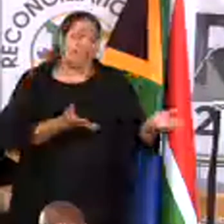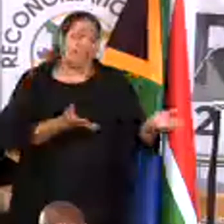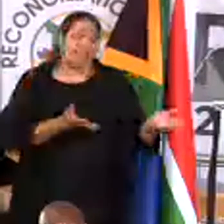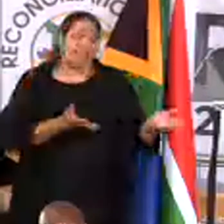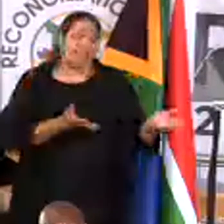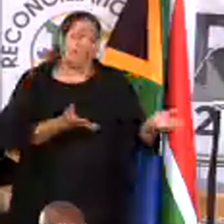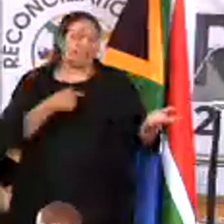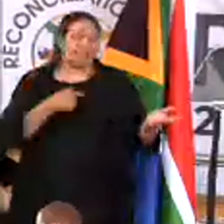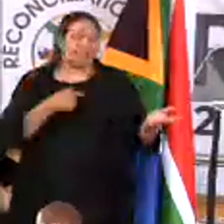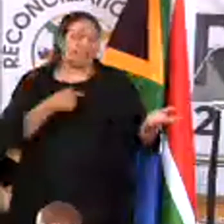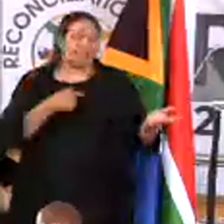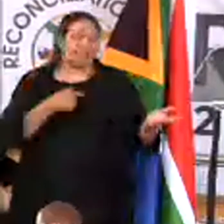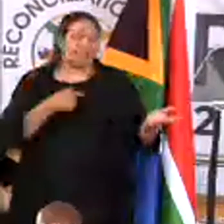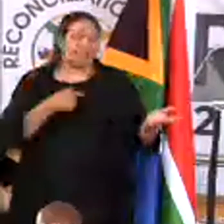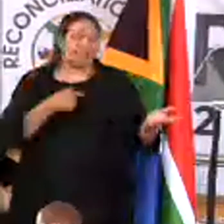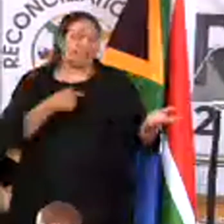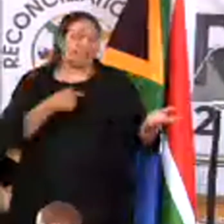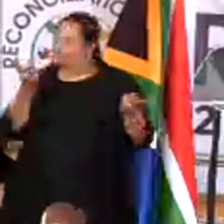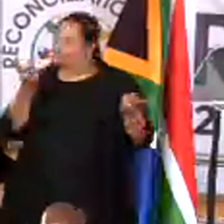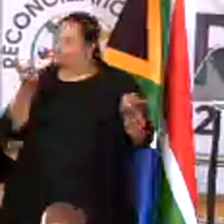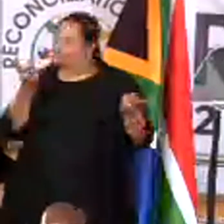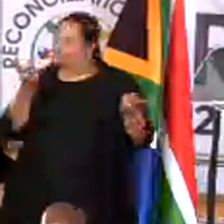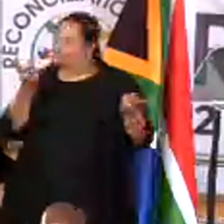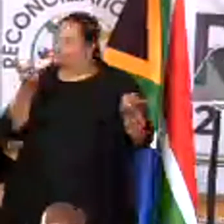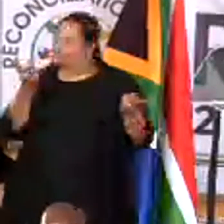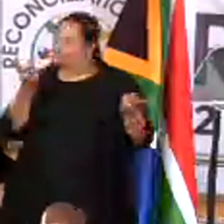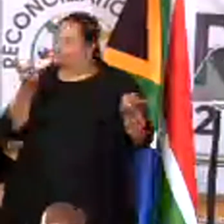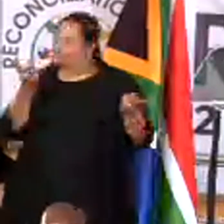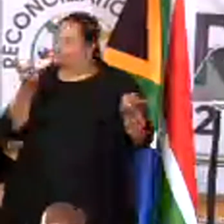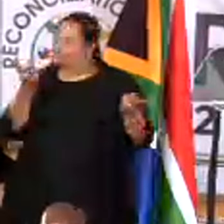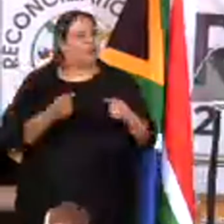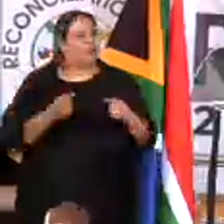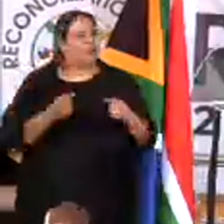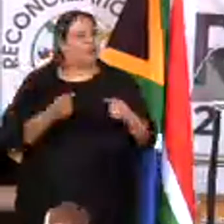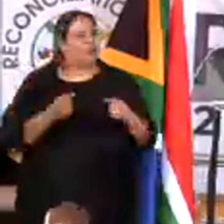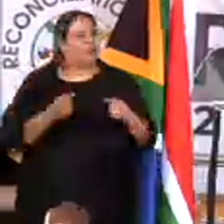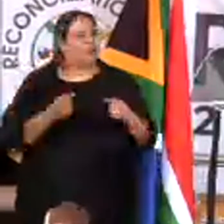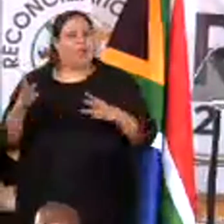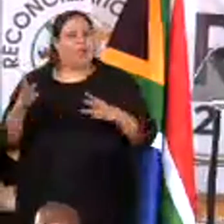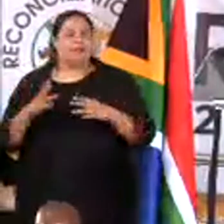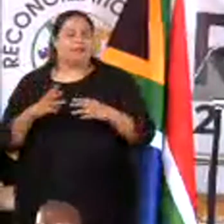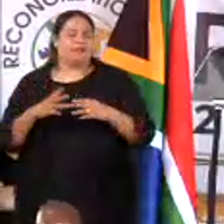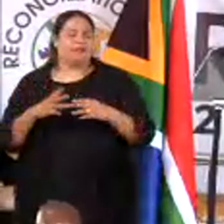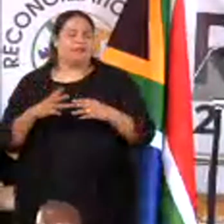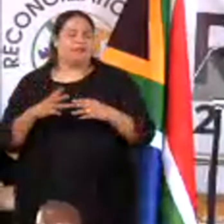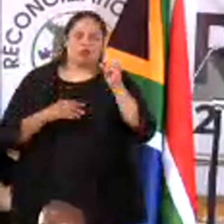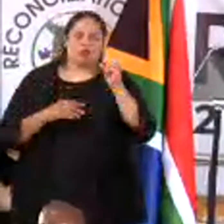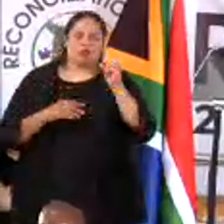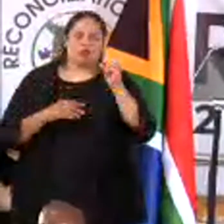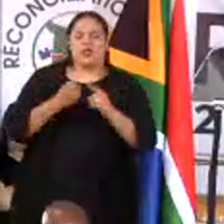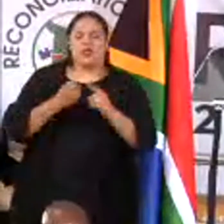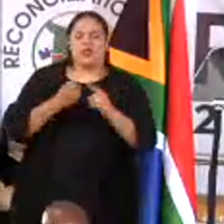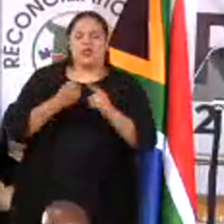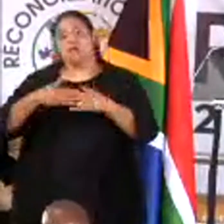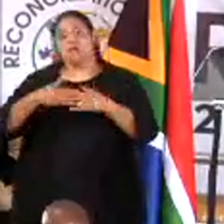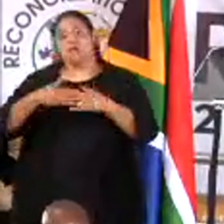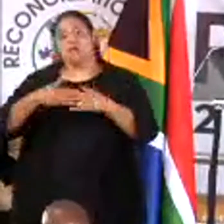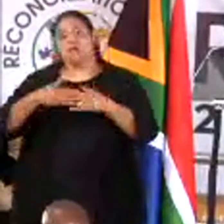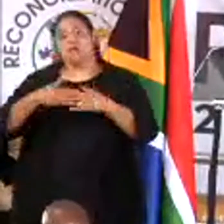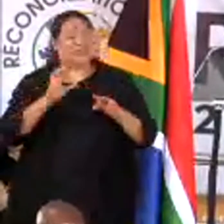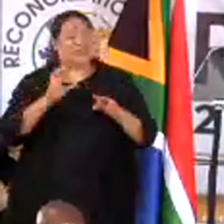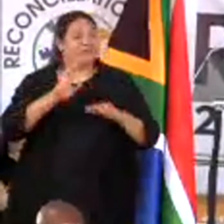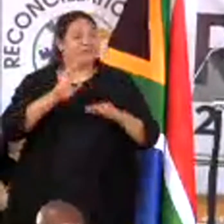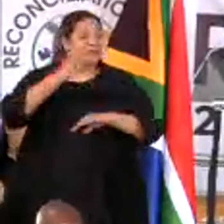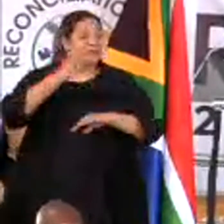as I look around, is being forged in more ways than one. I would say this is the first